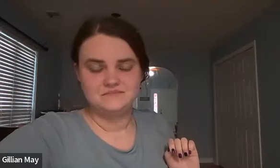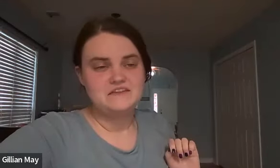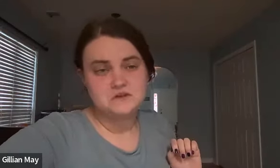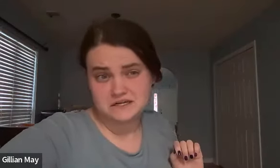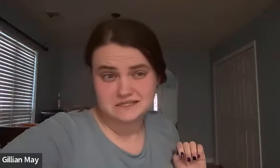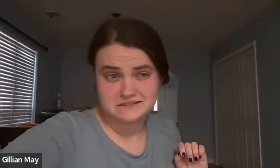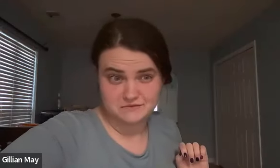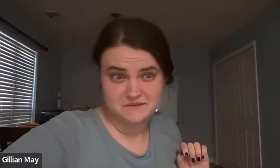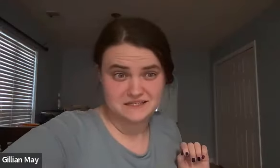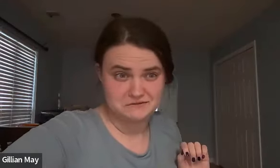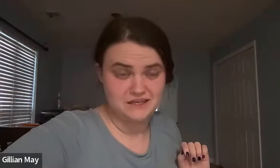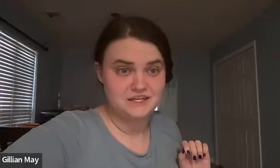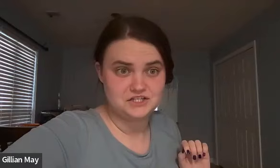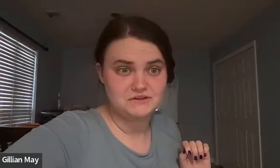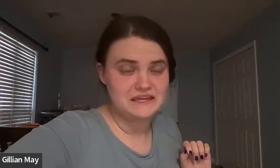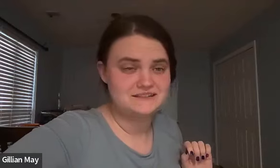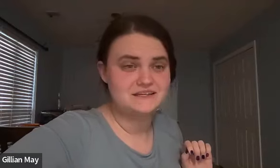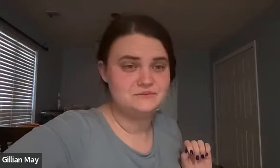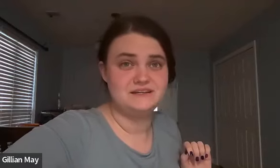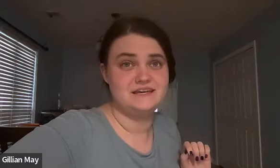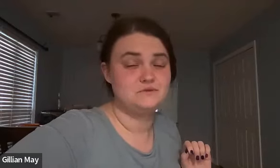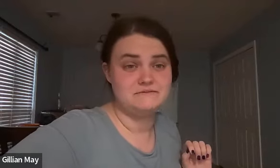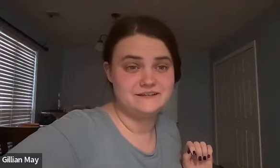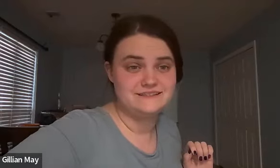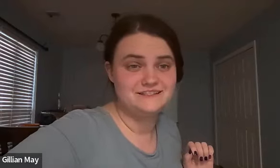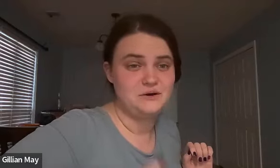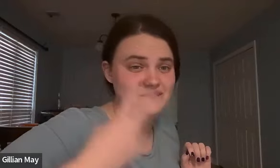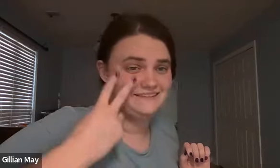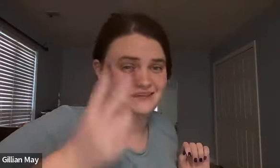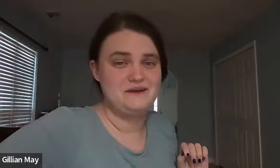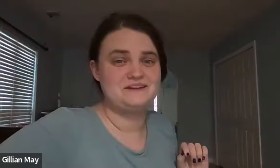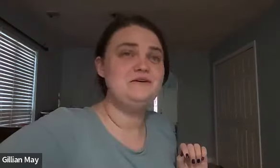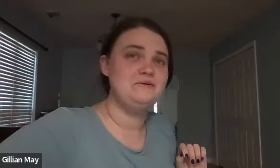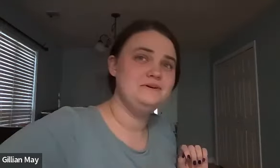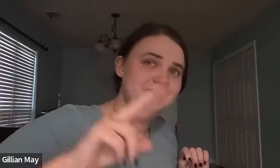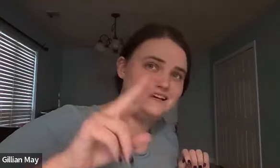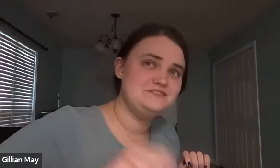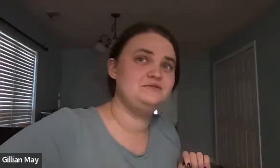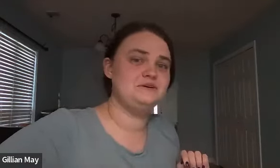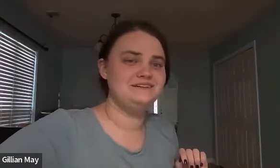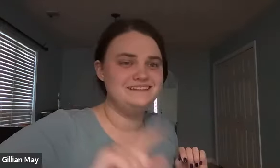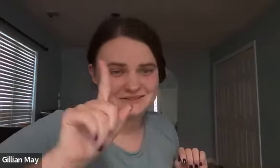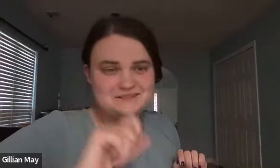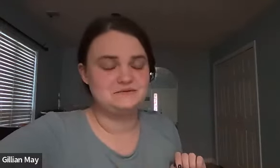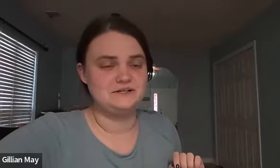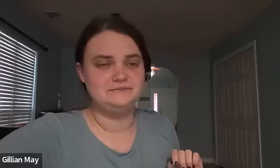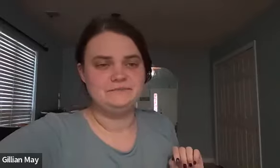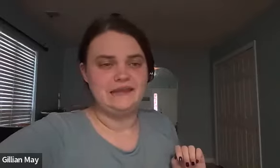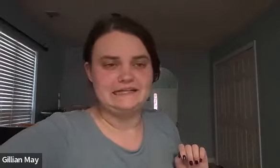If you couldn't tell, sometimes I get kitchen related signs because that's what I'm facing. So all I can think about is, oh, that's a good word. Let's do this word. I do it